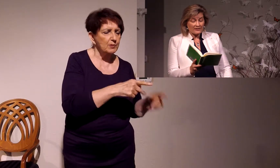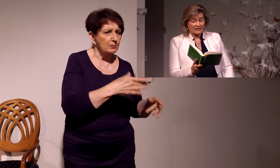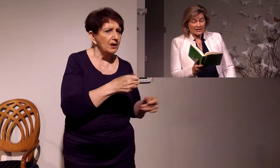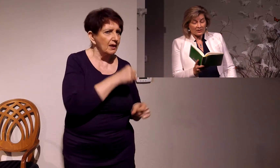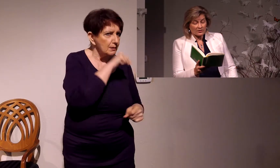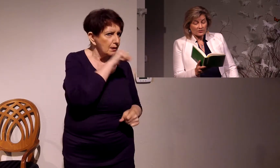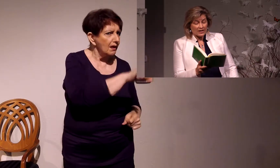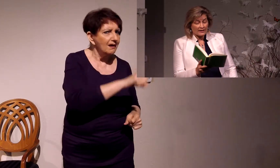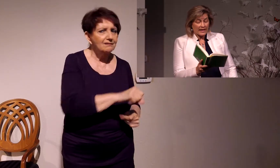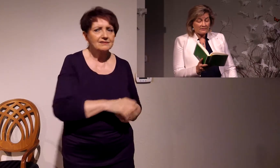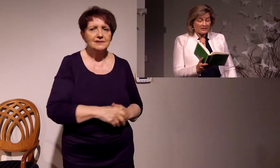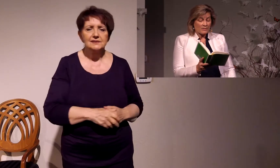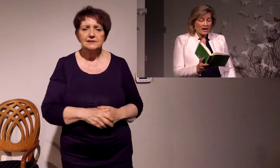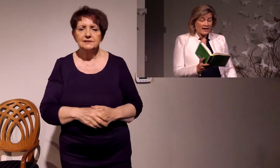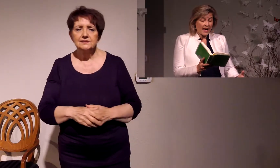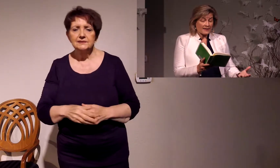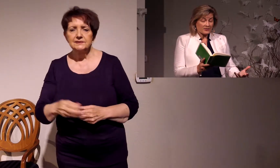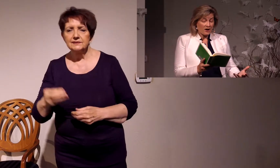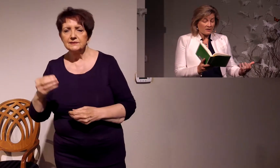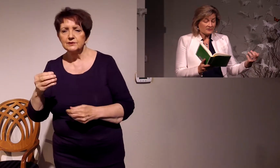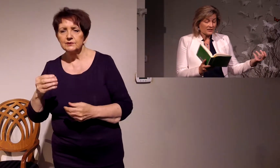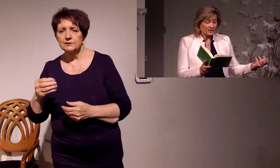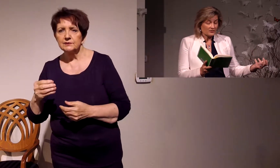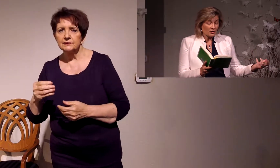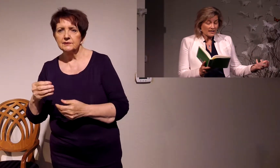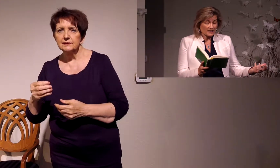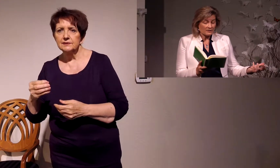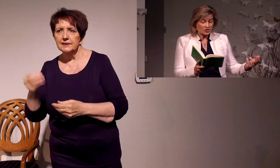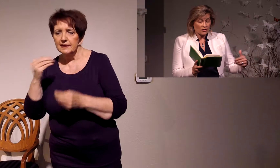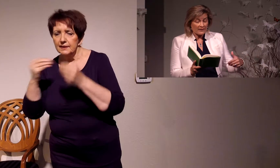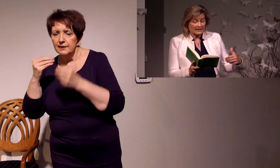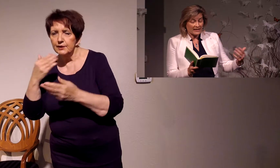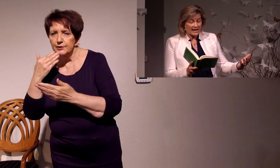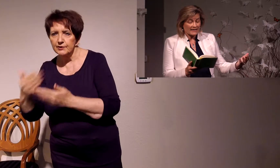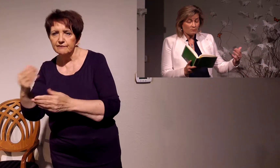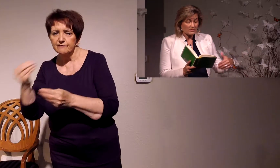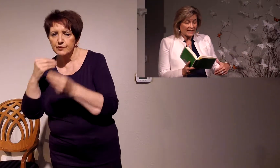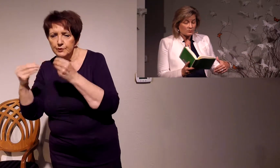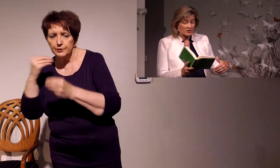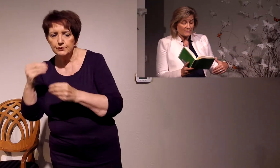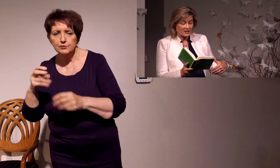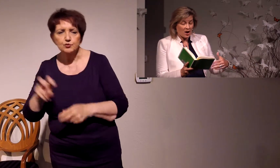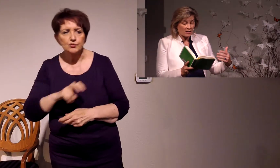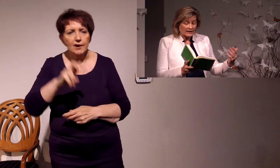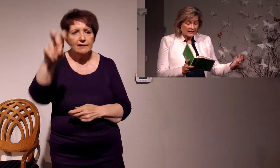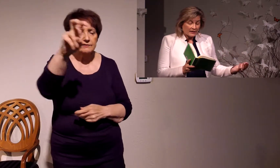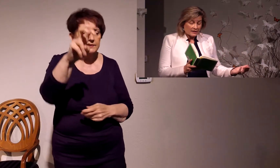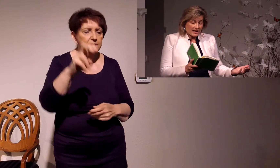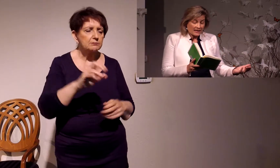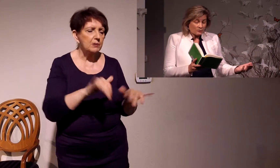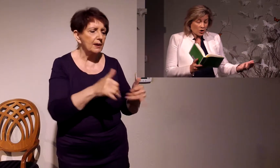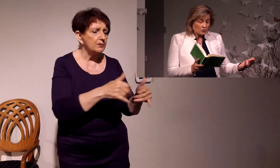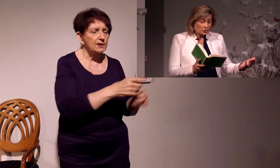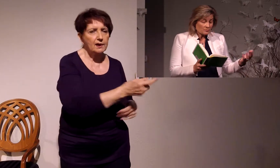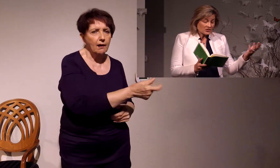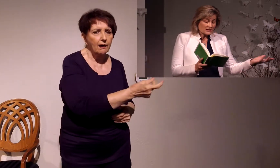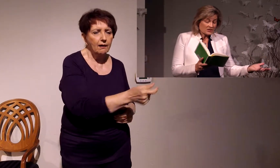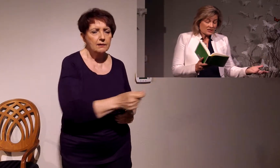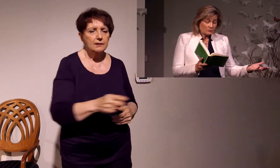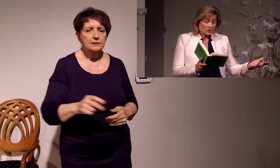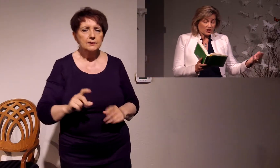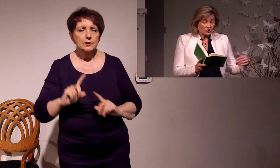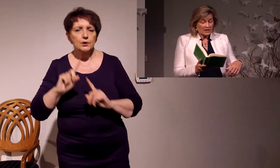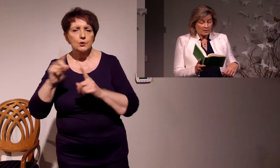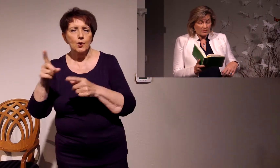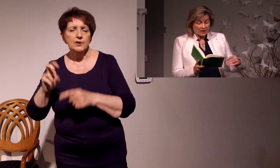loved and loving others, laughing my ass off, giving great gifts, traveling, hiking, playing with my dog, taking road trips,